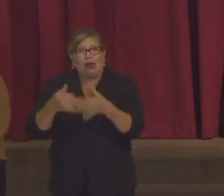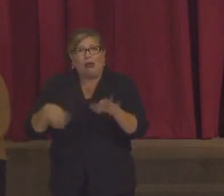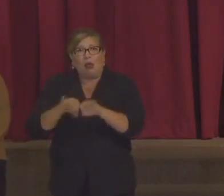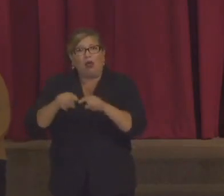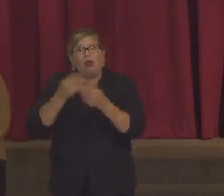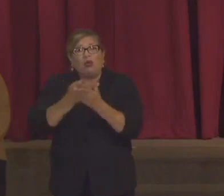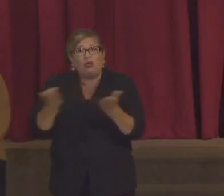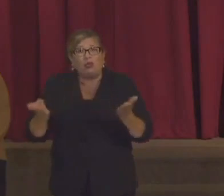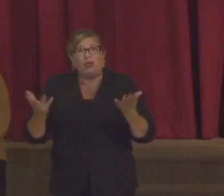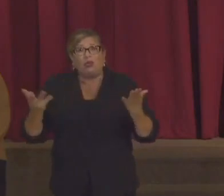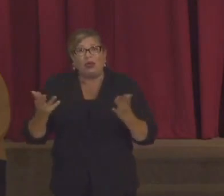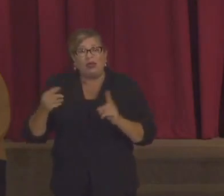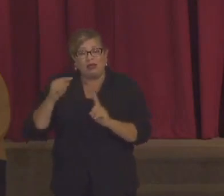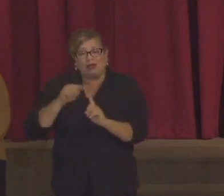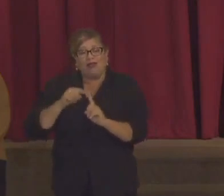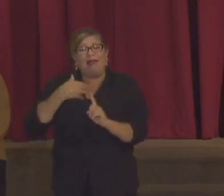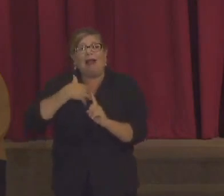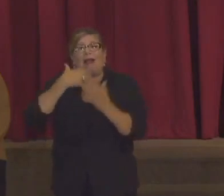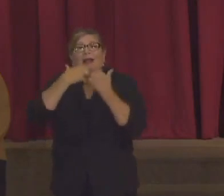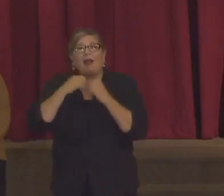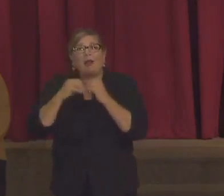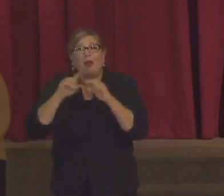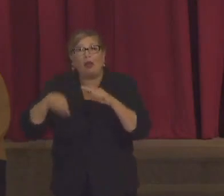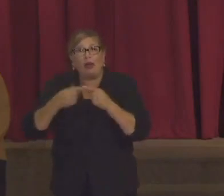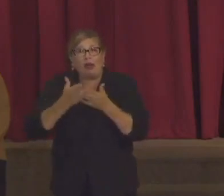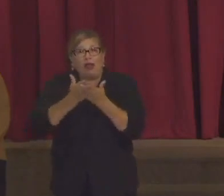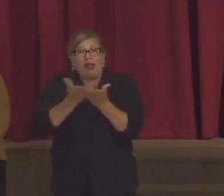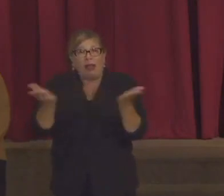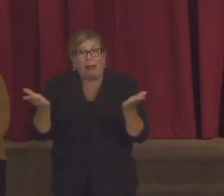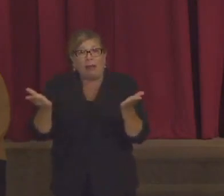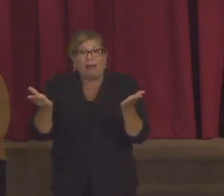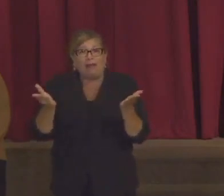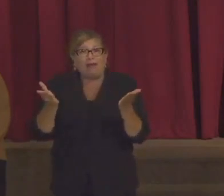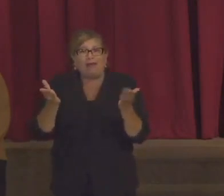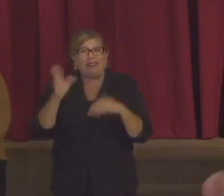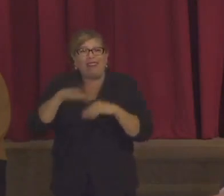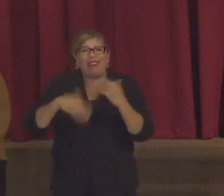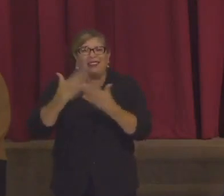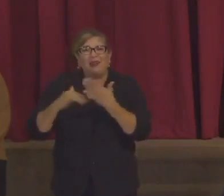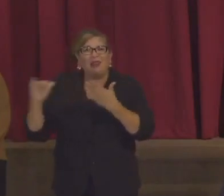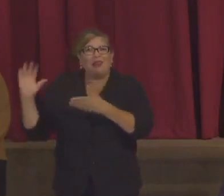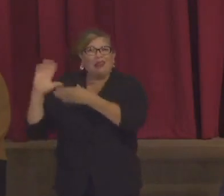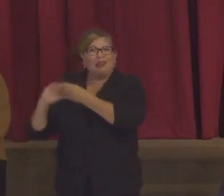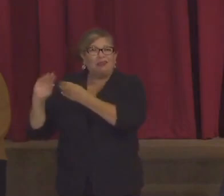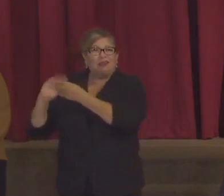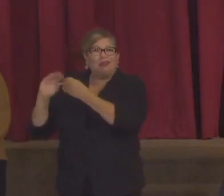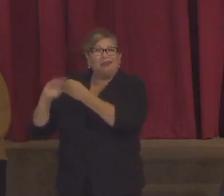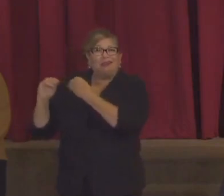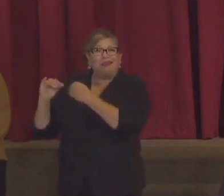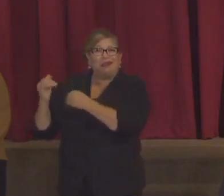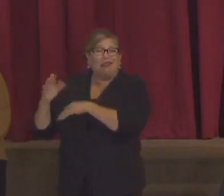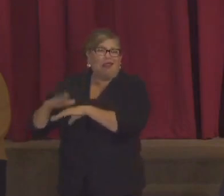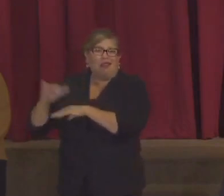and that is, I care more about them than some of the noise I heard on a morning phone call.